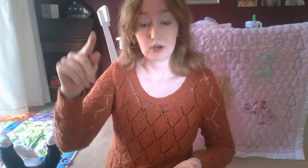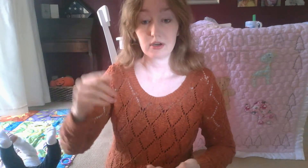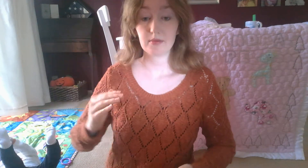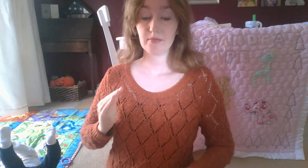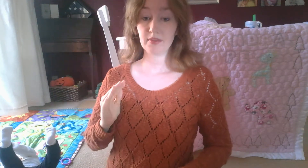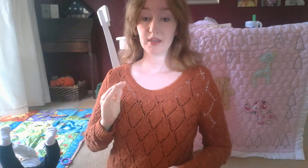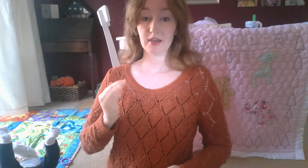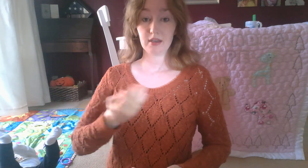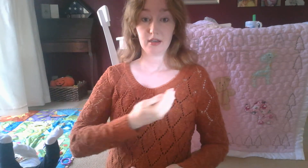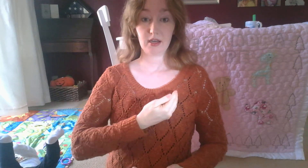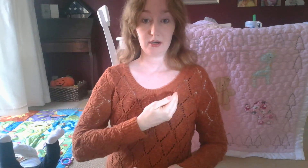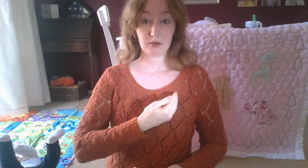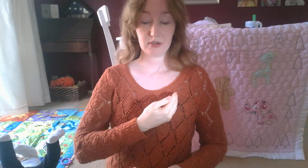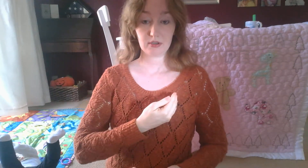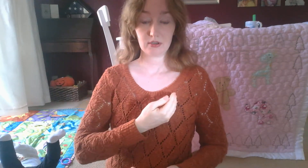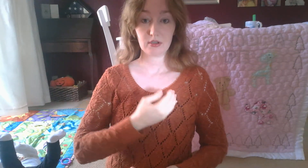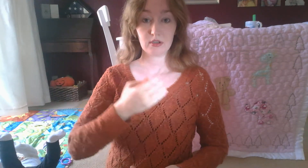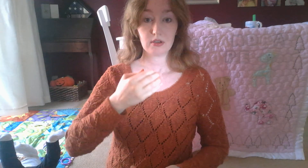for our